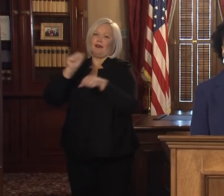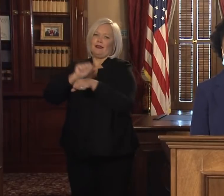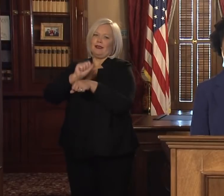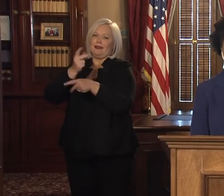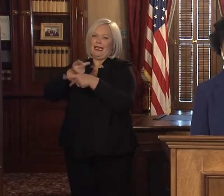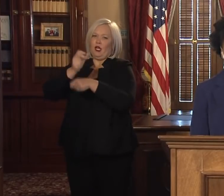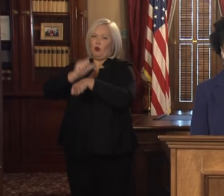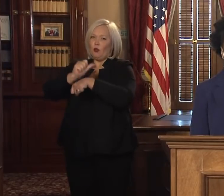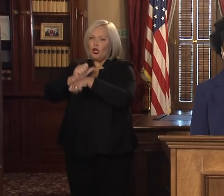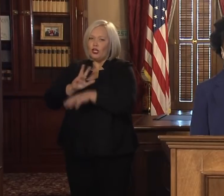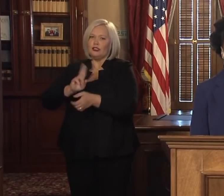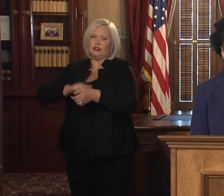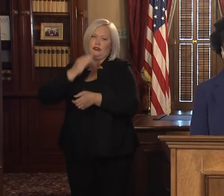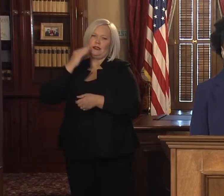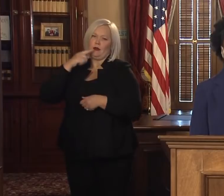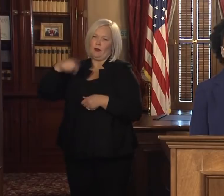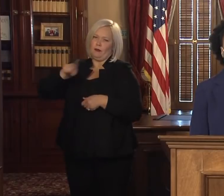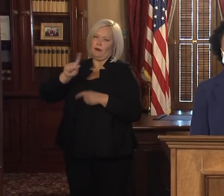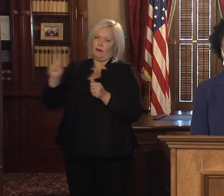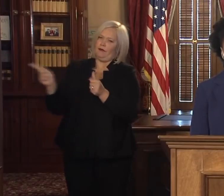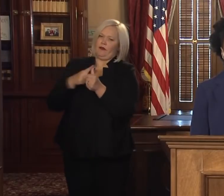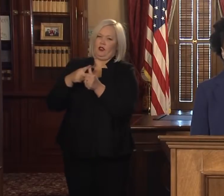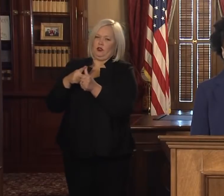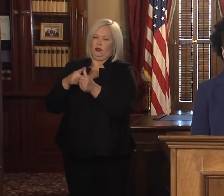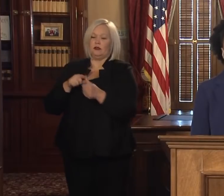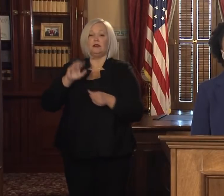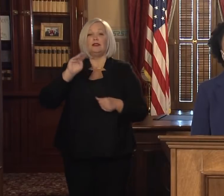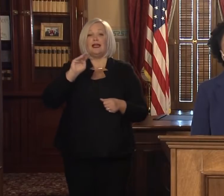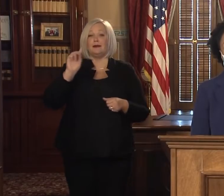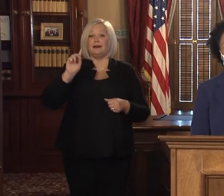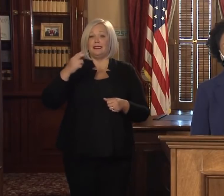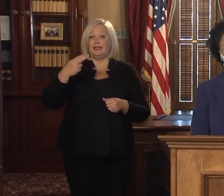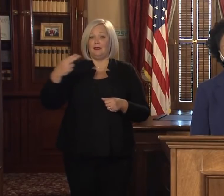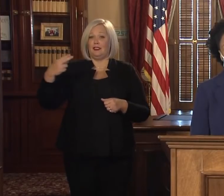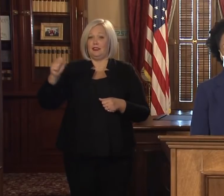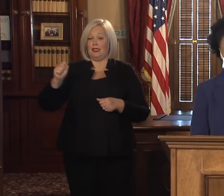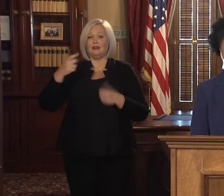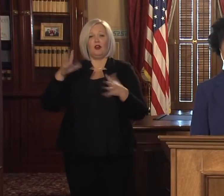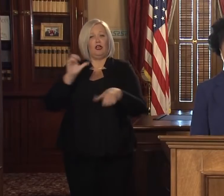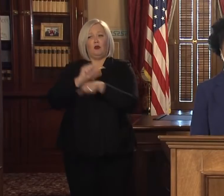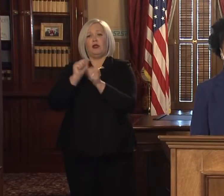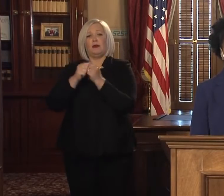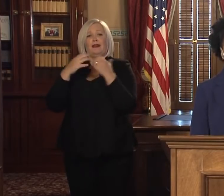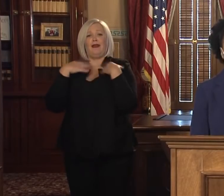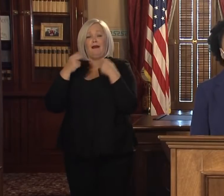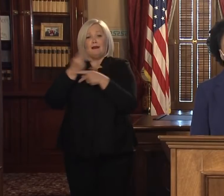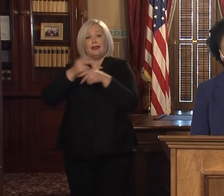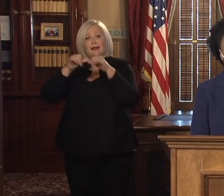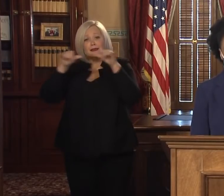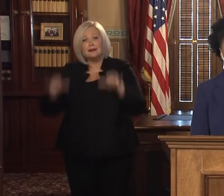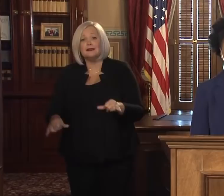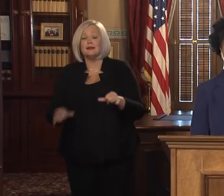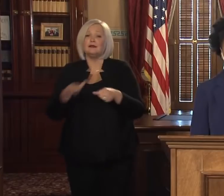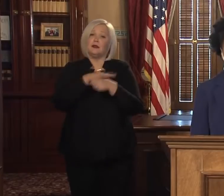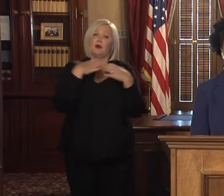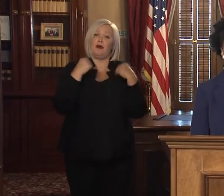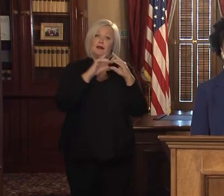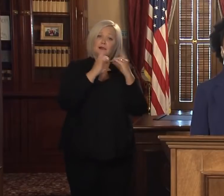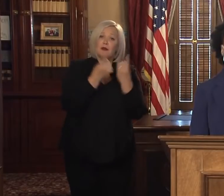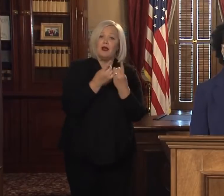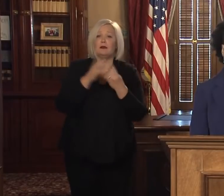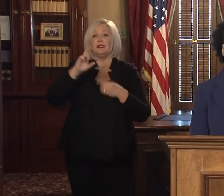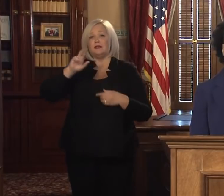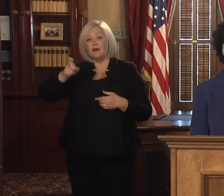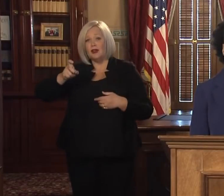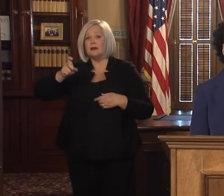working in long-term care facilities. MDHHS is already working with our healthcare systems, our local health departments, our